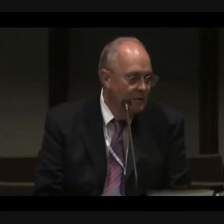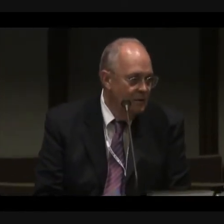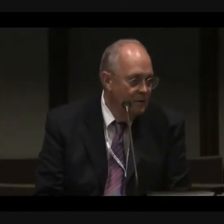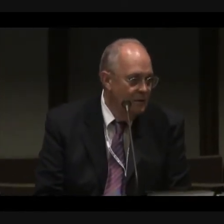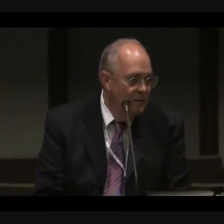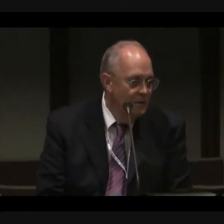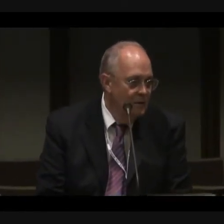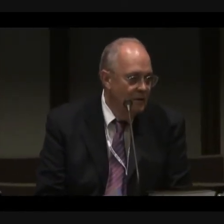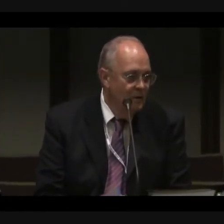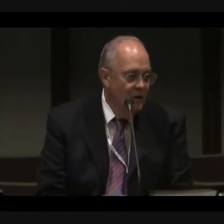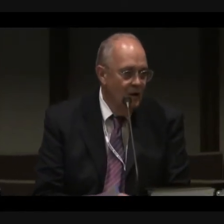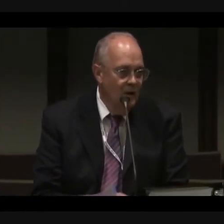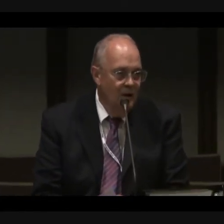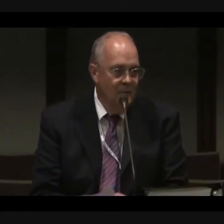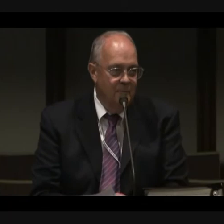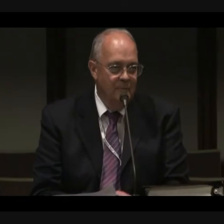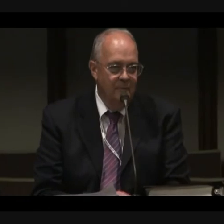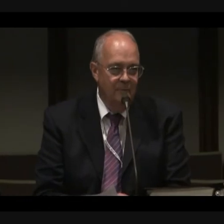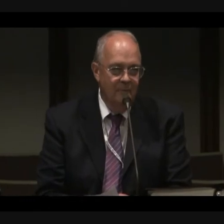Right.